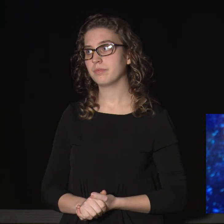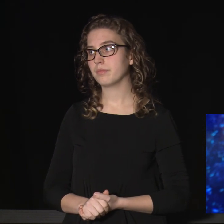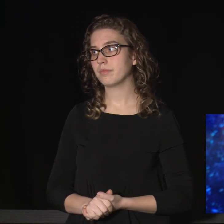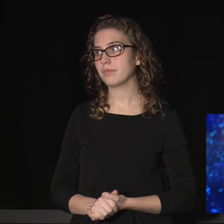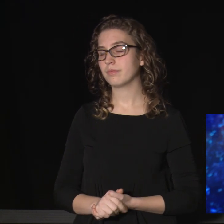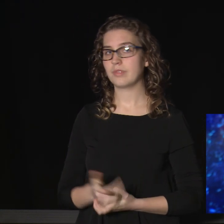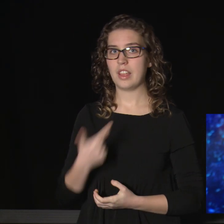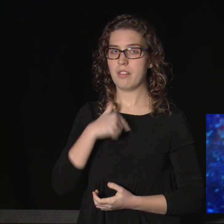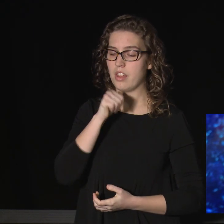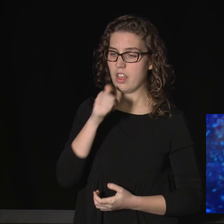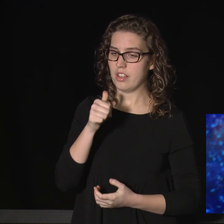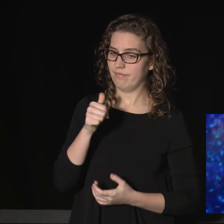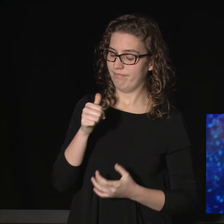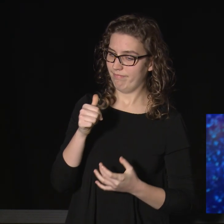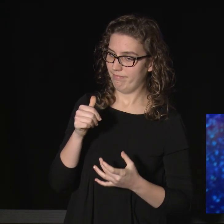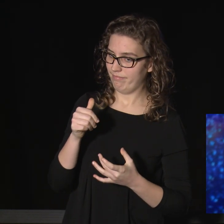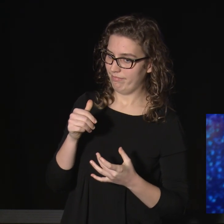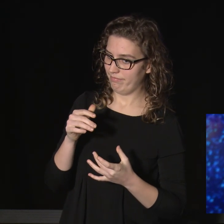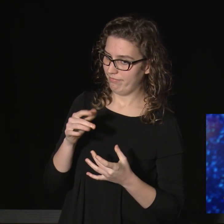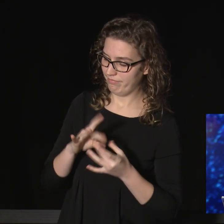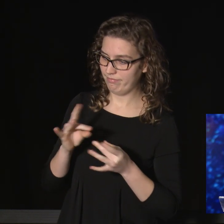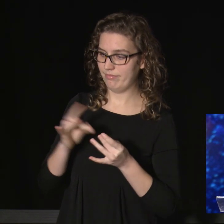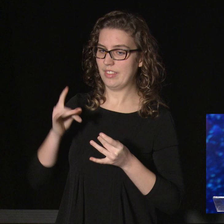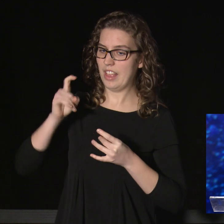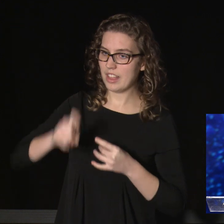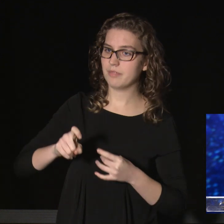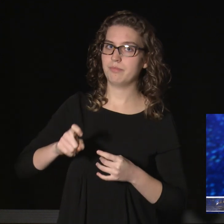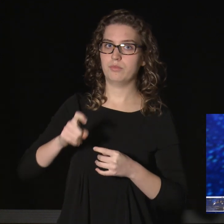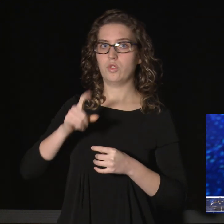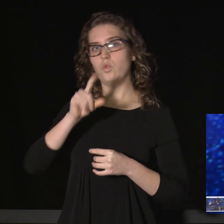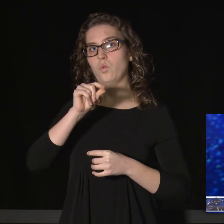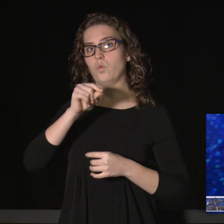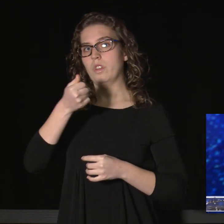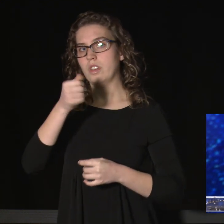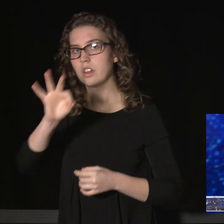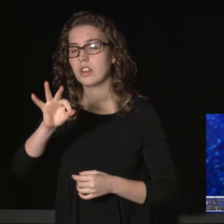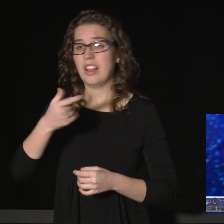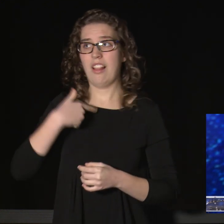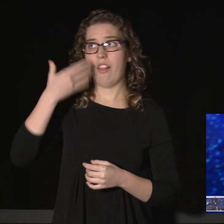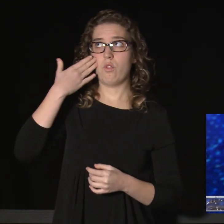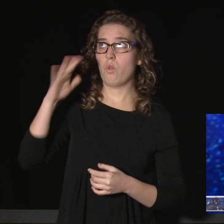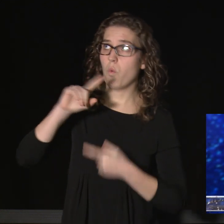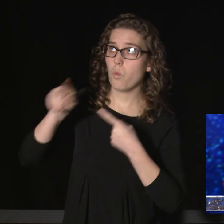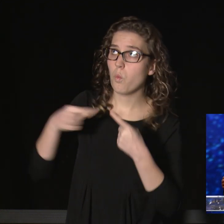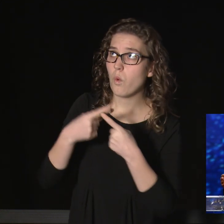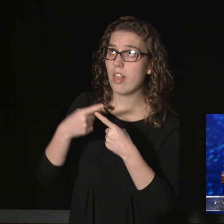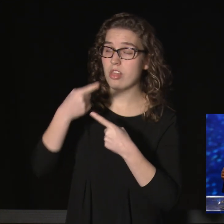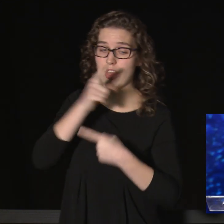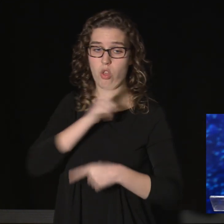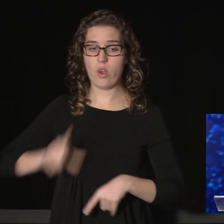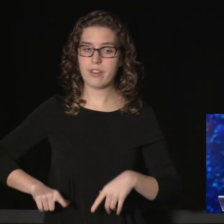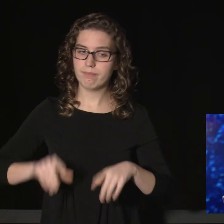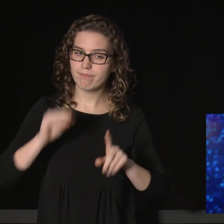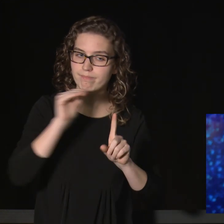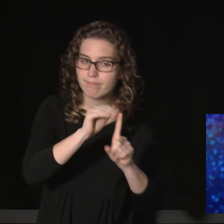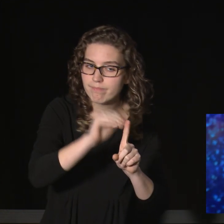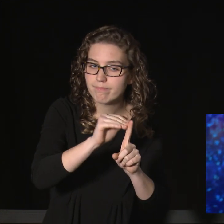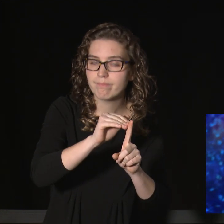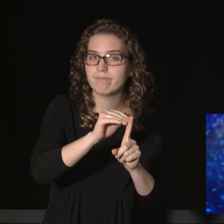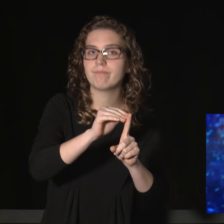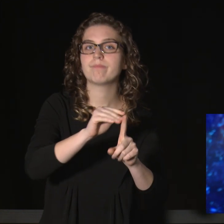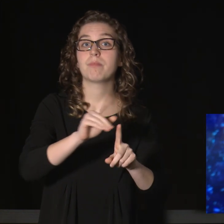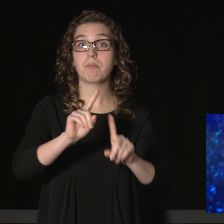I'm not saying it has to be 2019. I don't know when the Lord will prompt you, but if tonight you